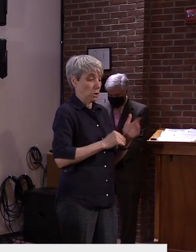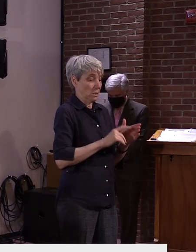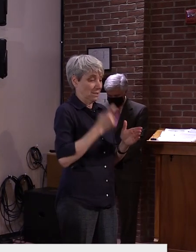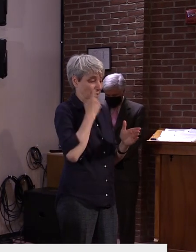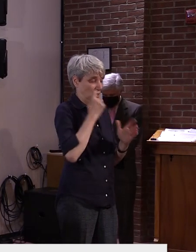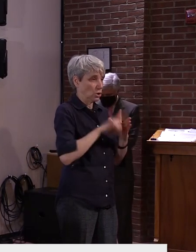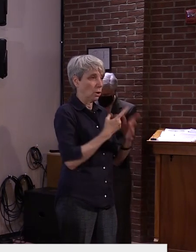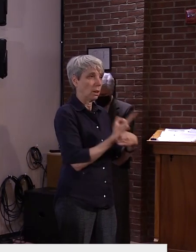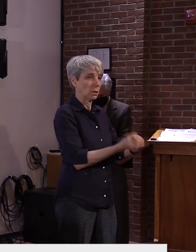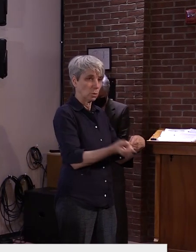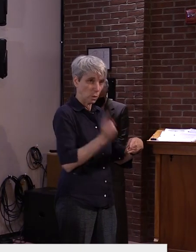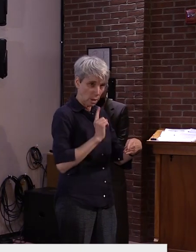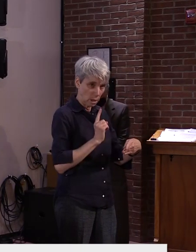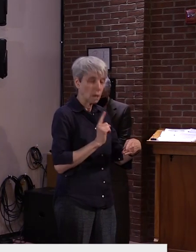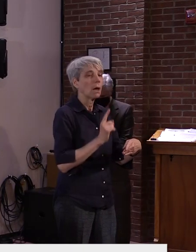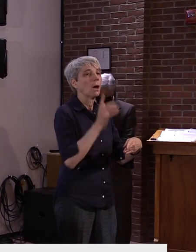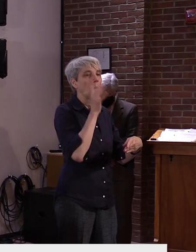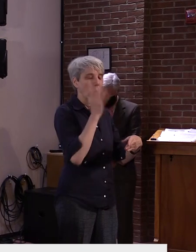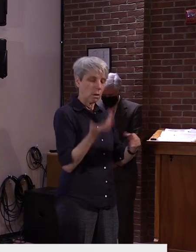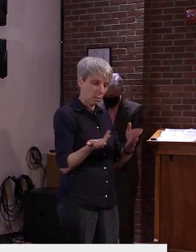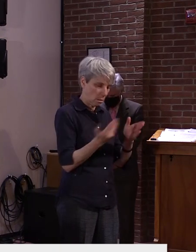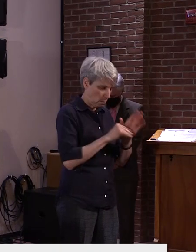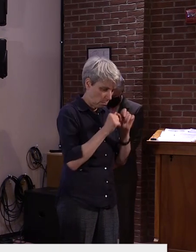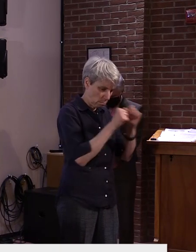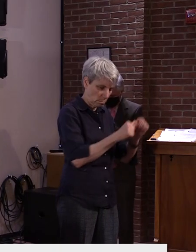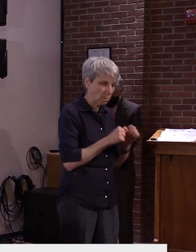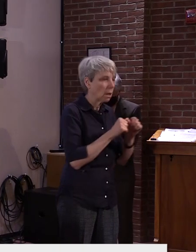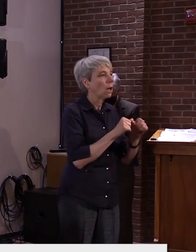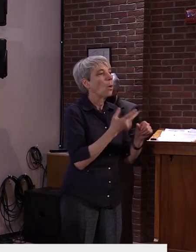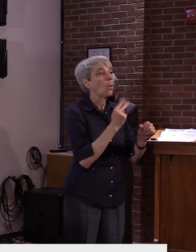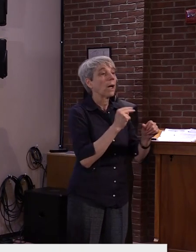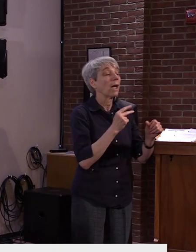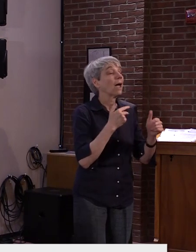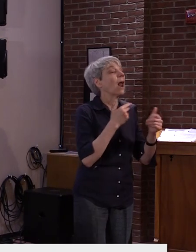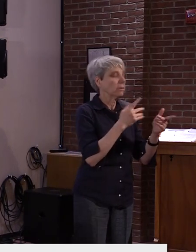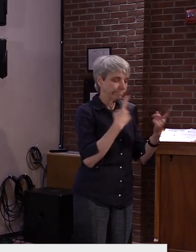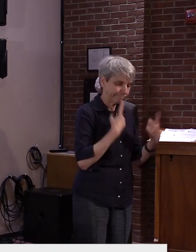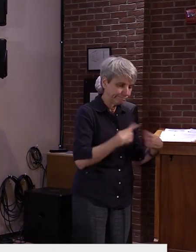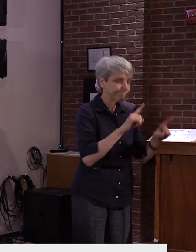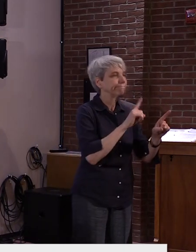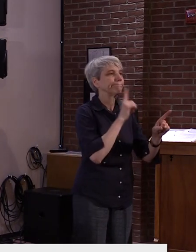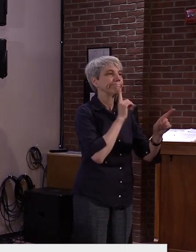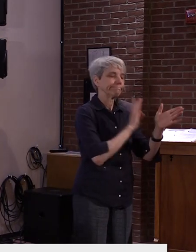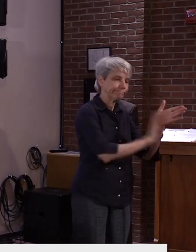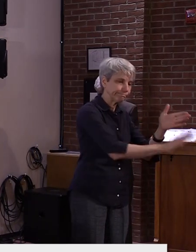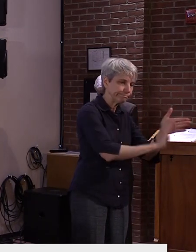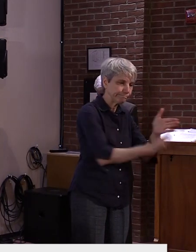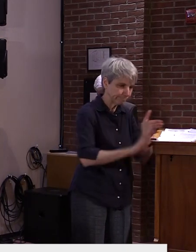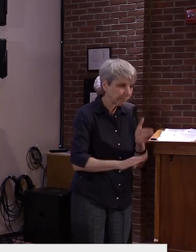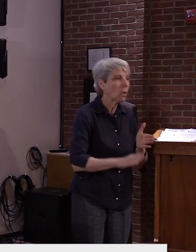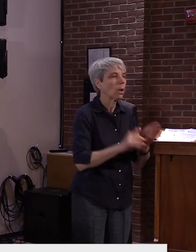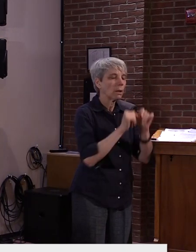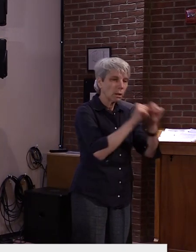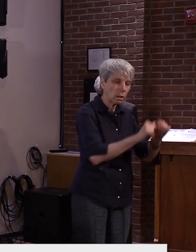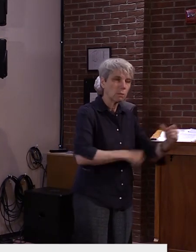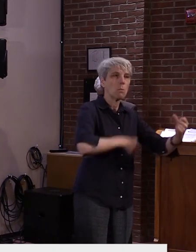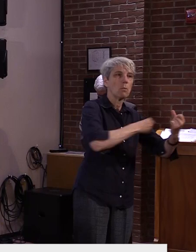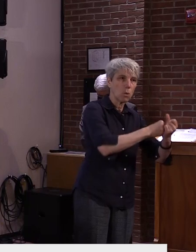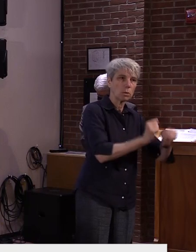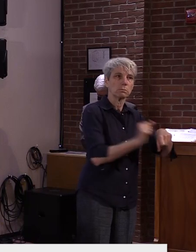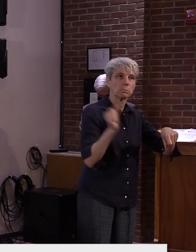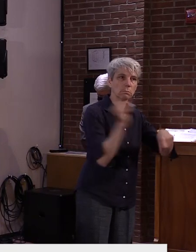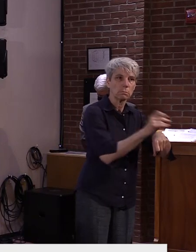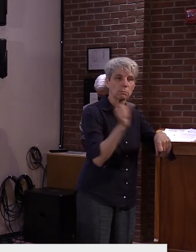up and even following the date of separation. But you know, our biggest concern right now is that this is a large number